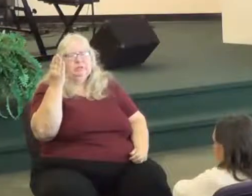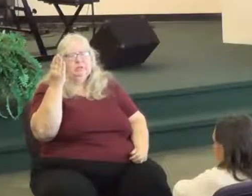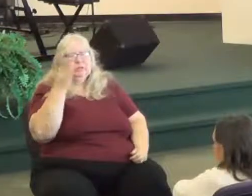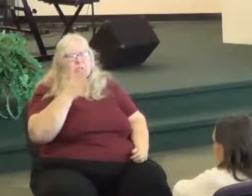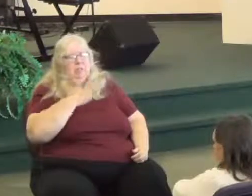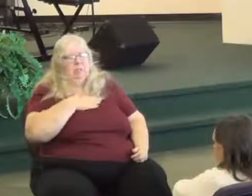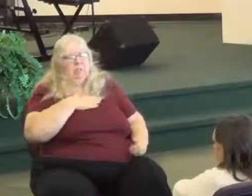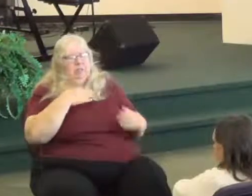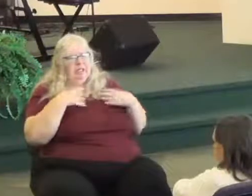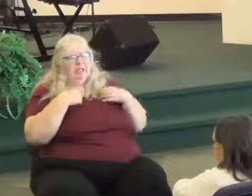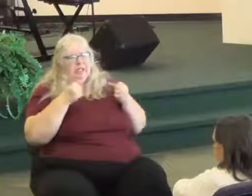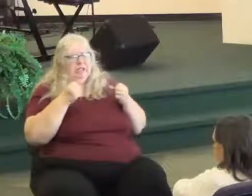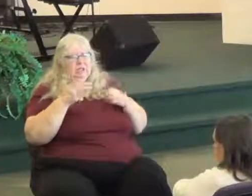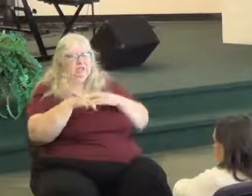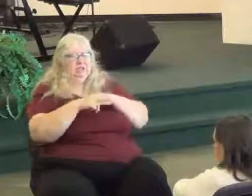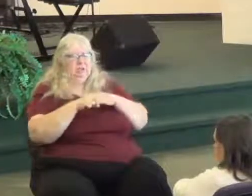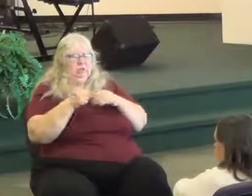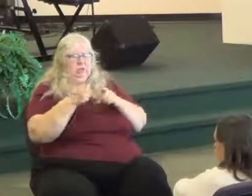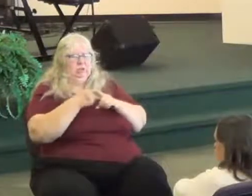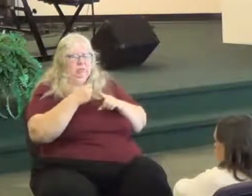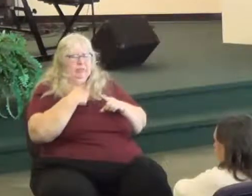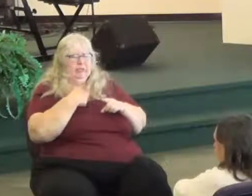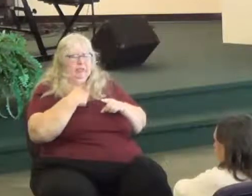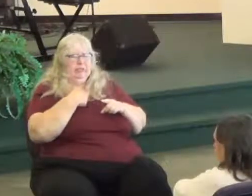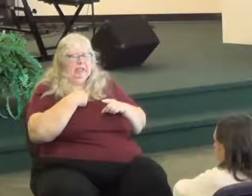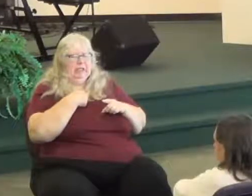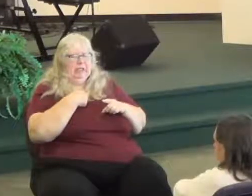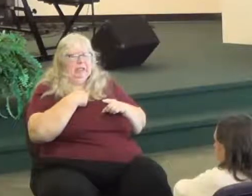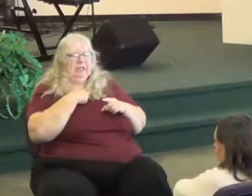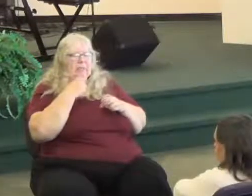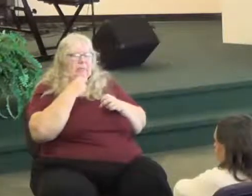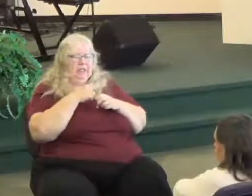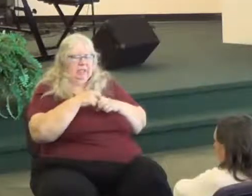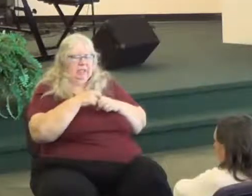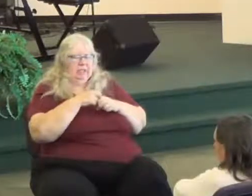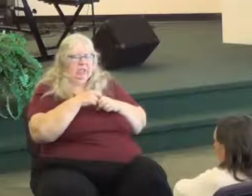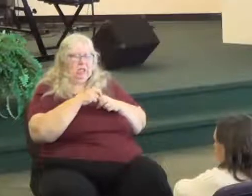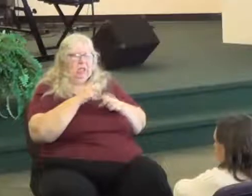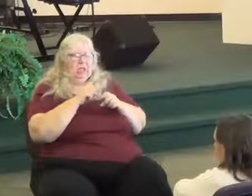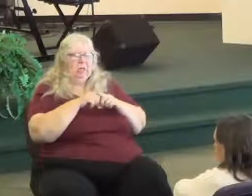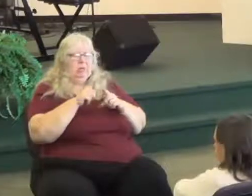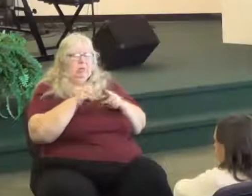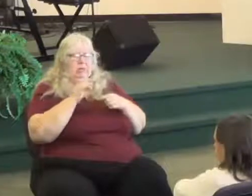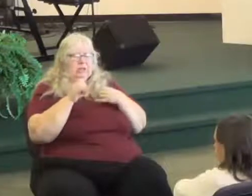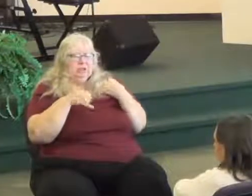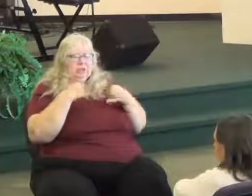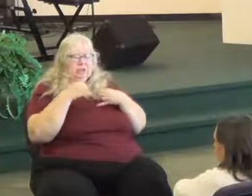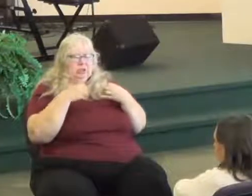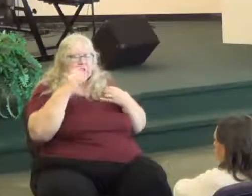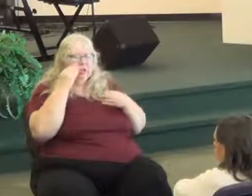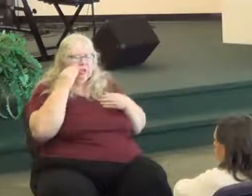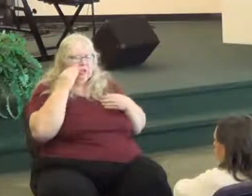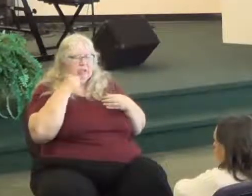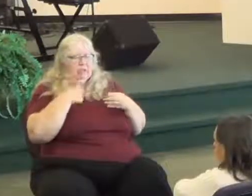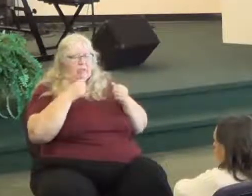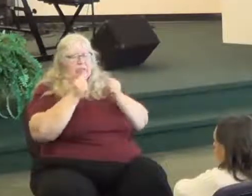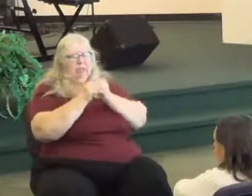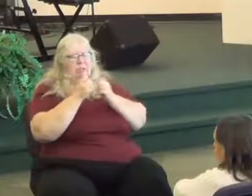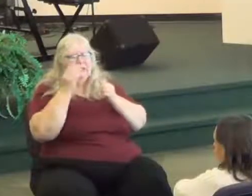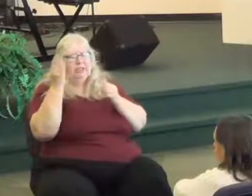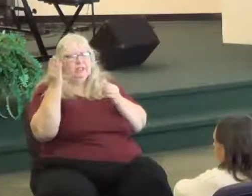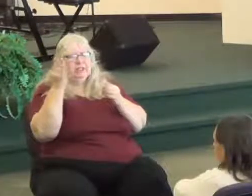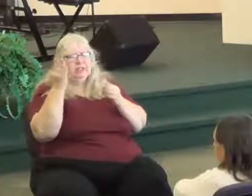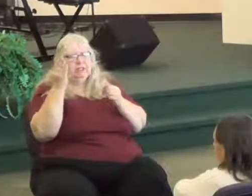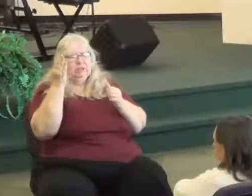from me. Yeah, I'm sure it'd be a really hard process. But there's also a joy knowing you get to be with him. That's